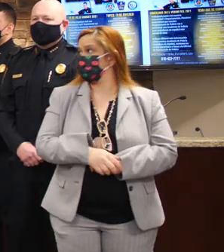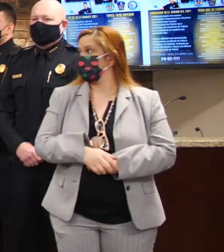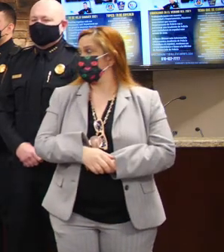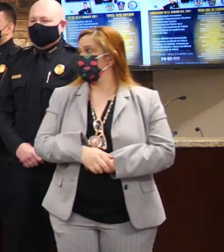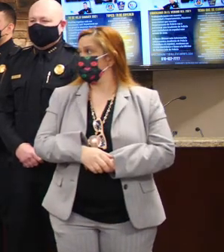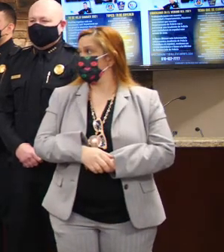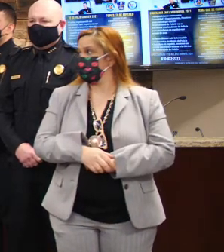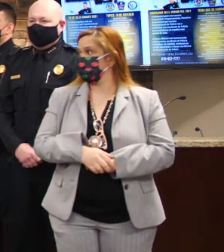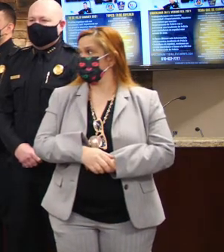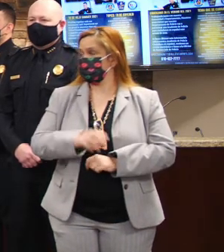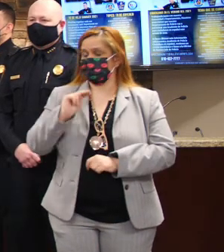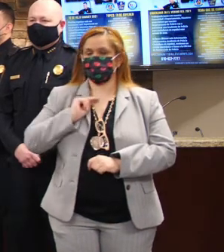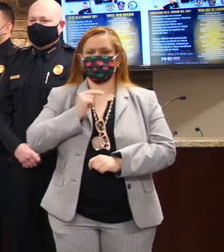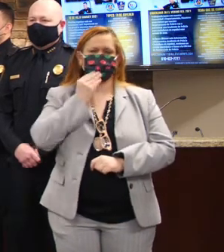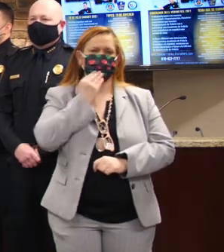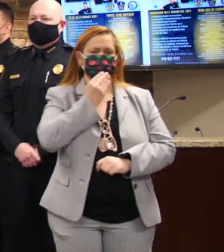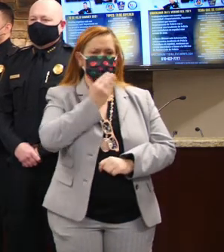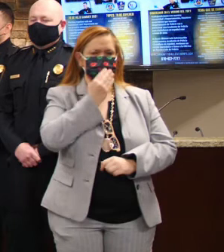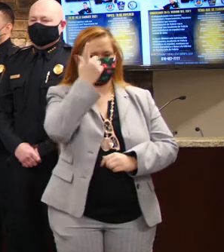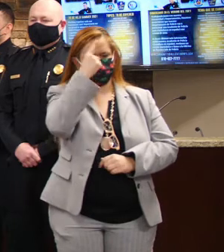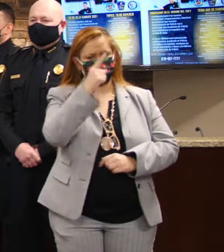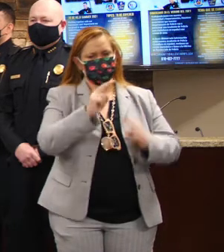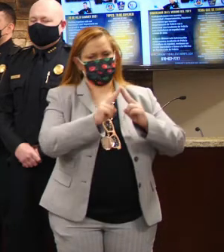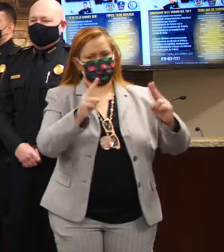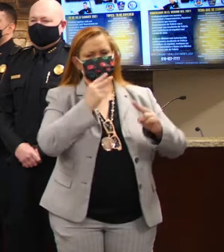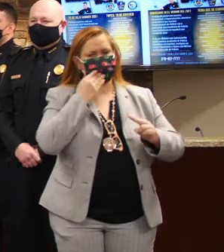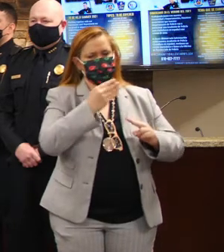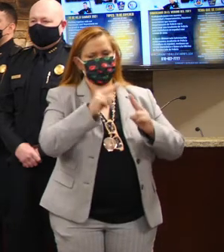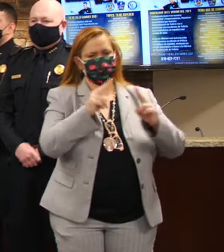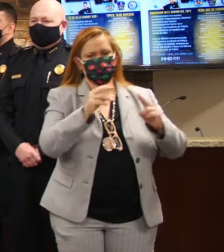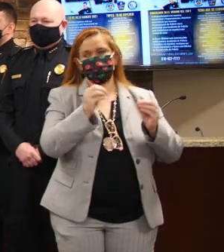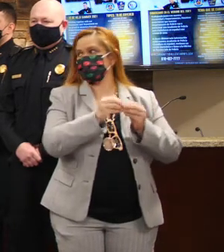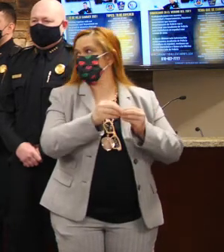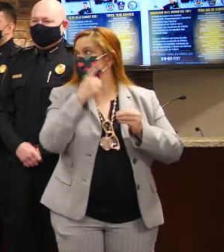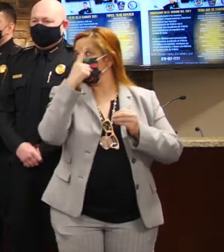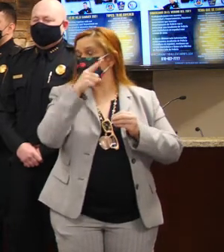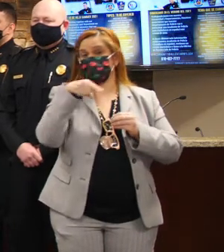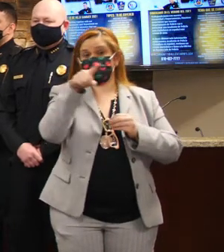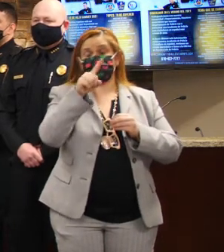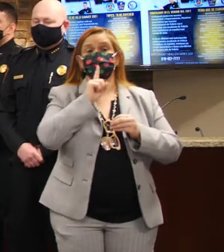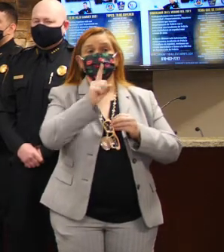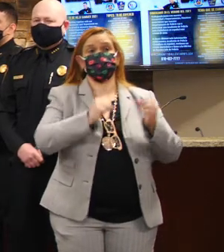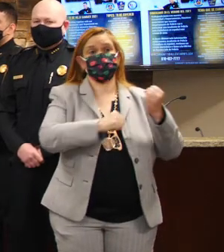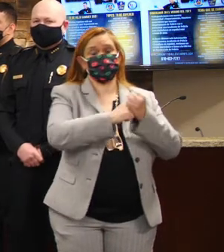adapting and ready to serve our community, and that is including our Latino community